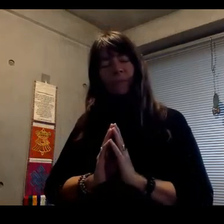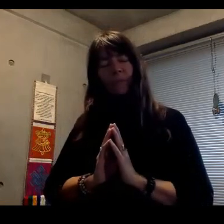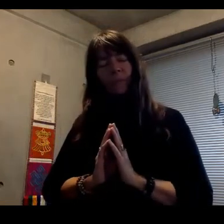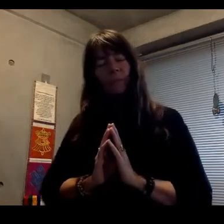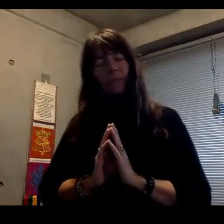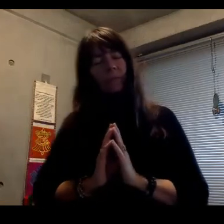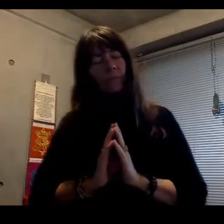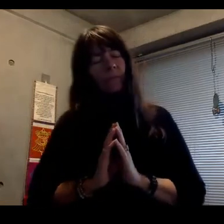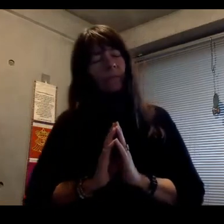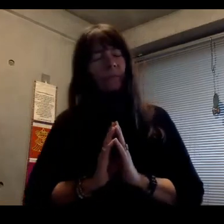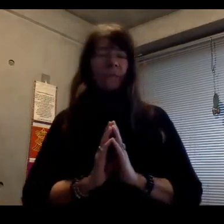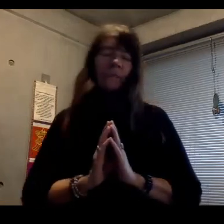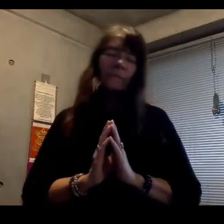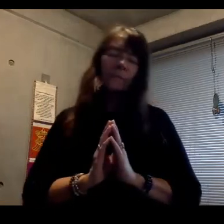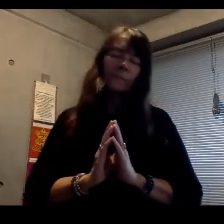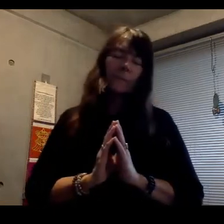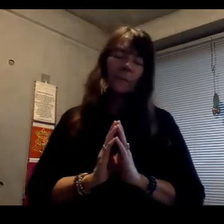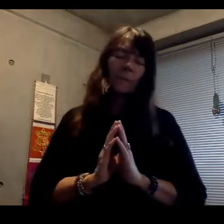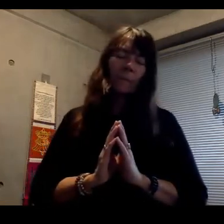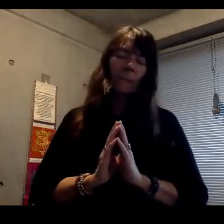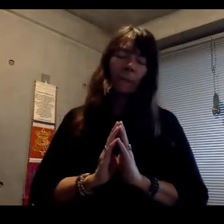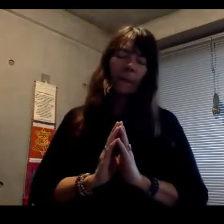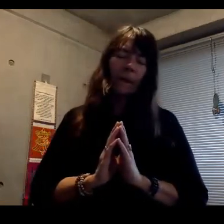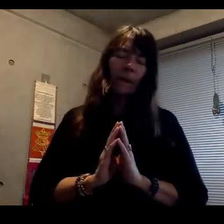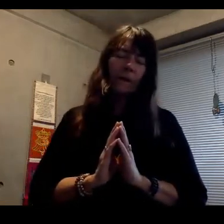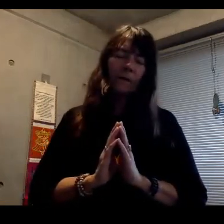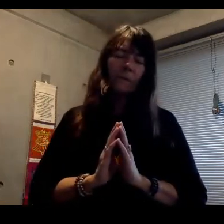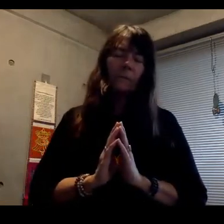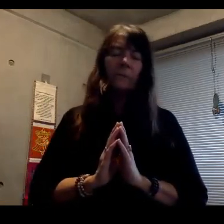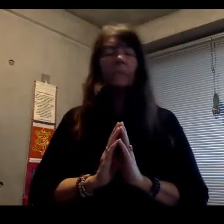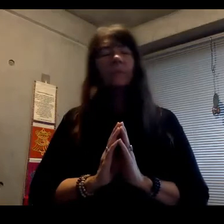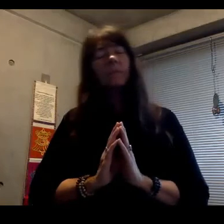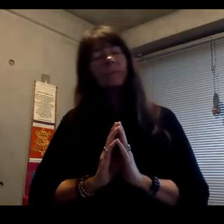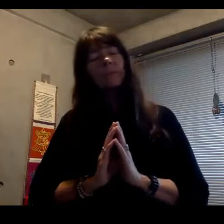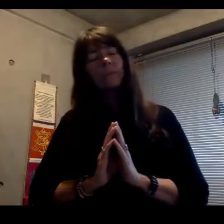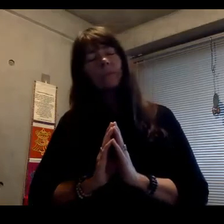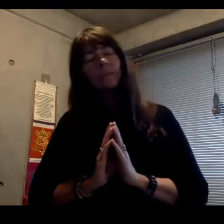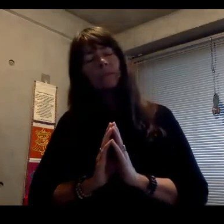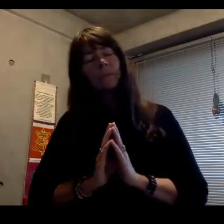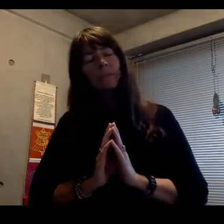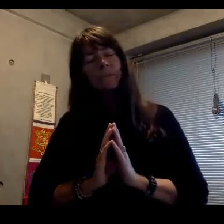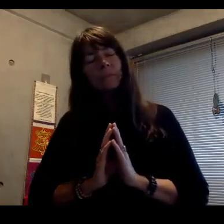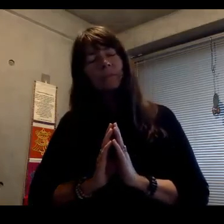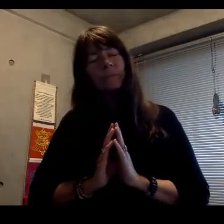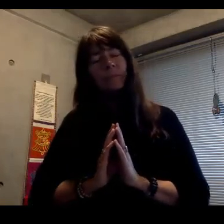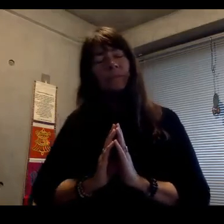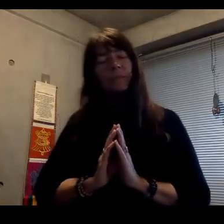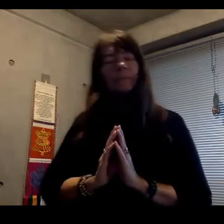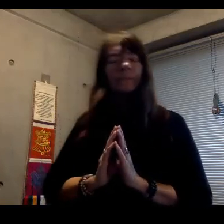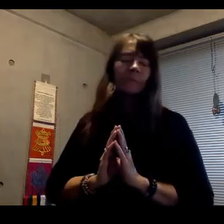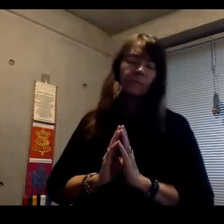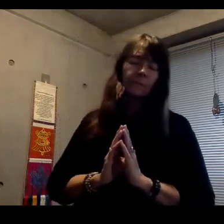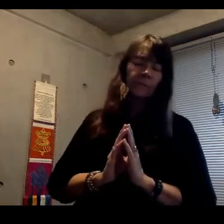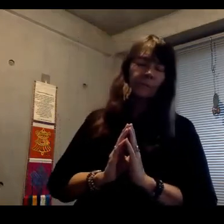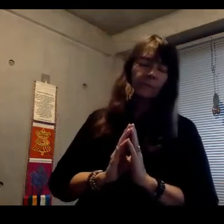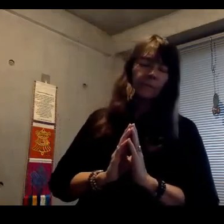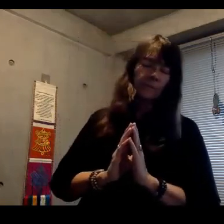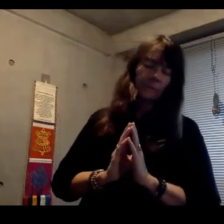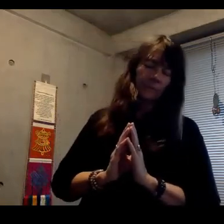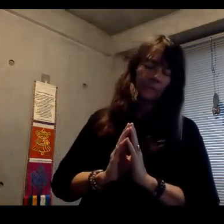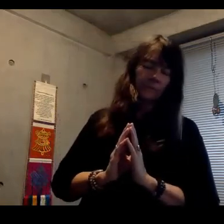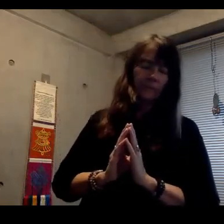Well, on the very much earlier videos, we talked about different kinds. I was asking about different kinds of energies that exist, and you said it was a